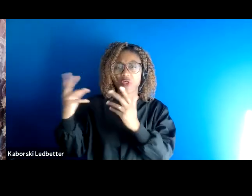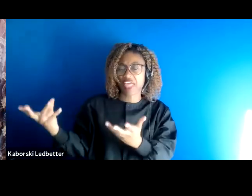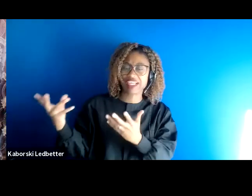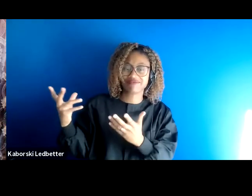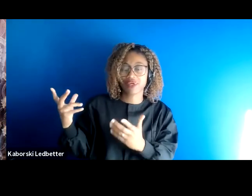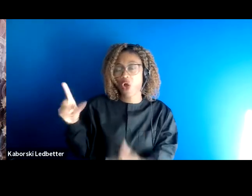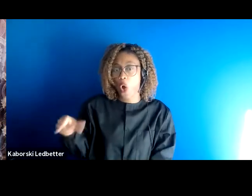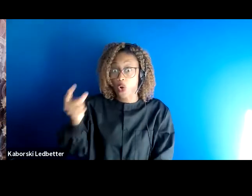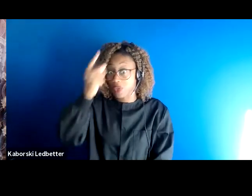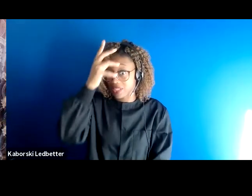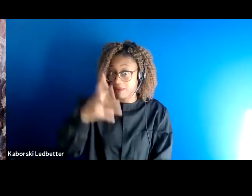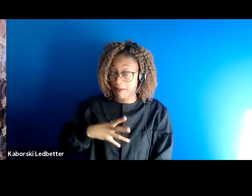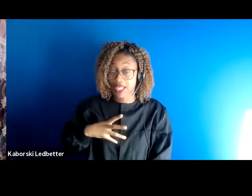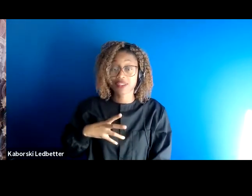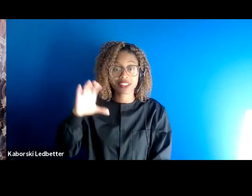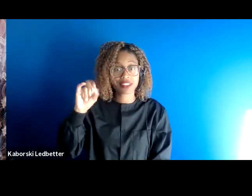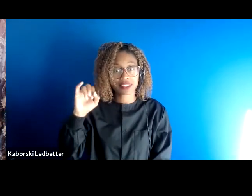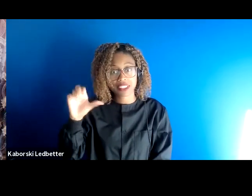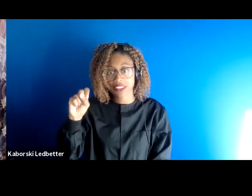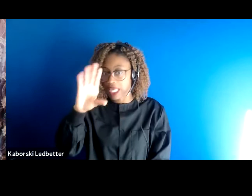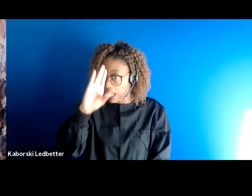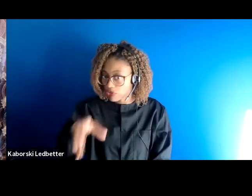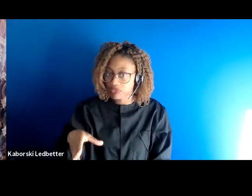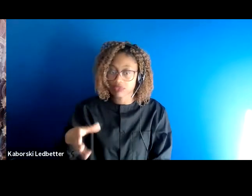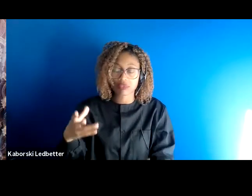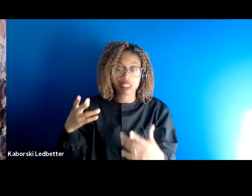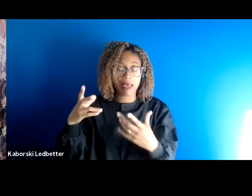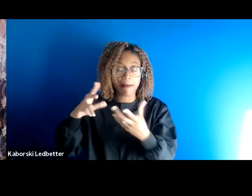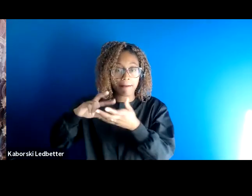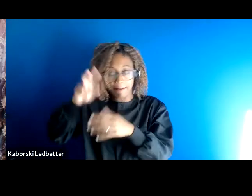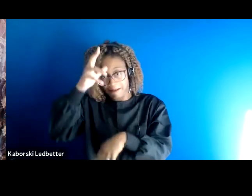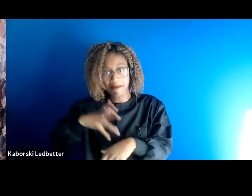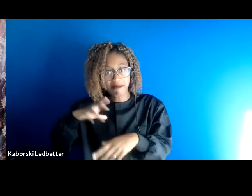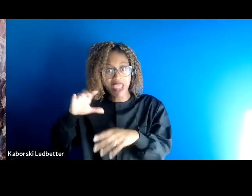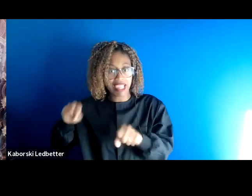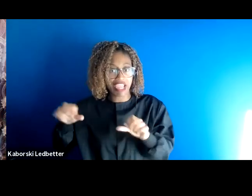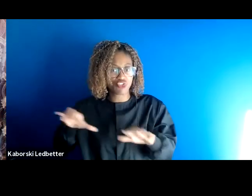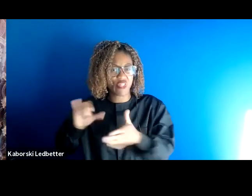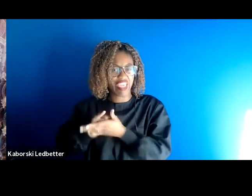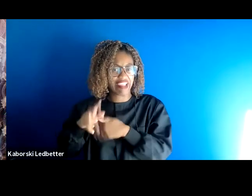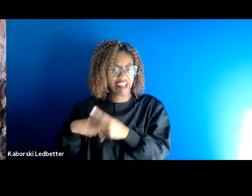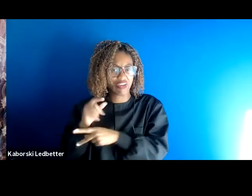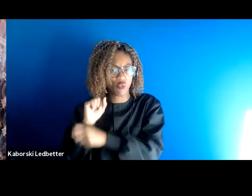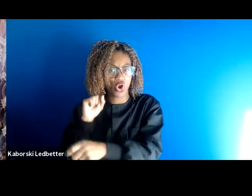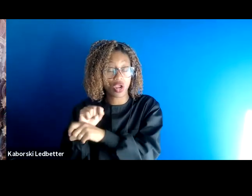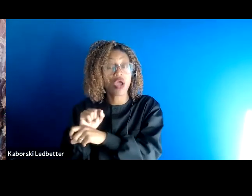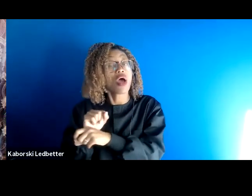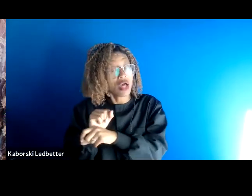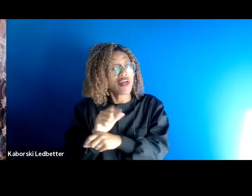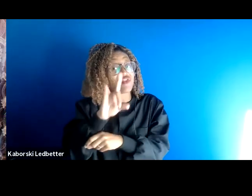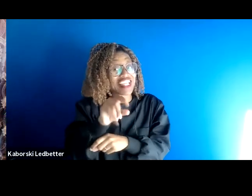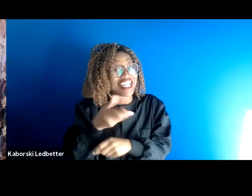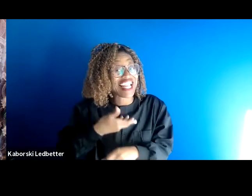that only cis het men can do that sort of work. And they were hiring women, but they were